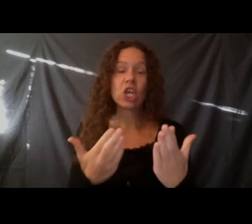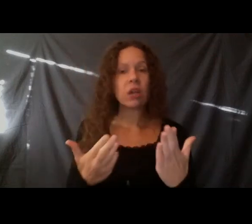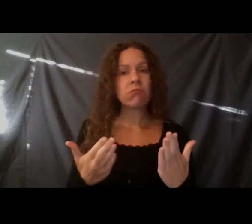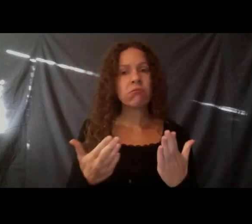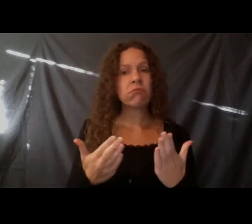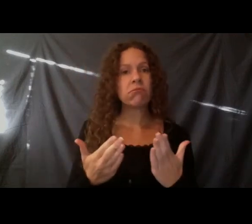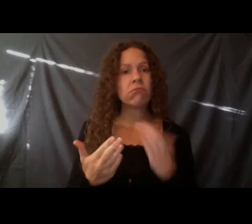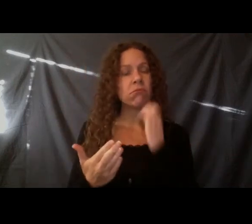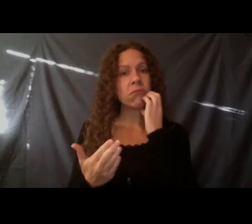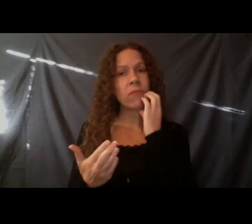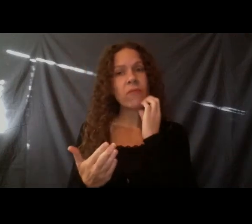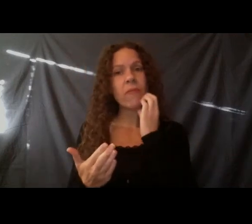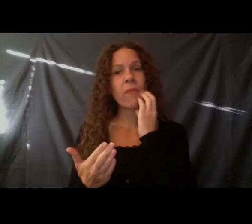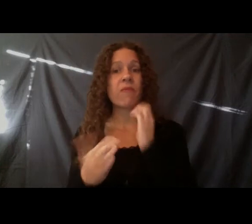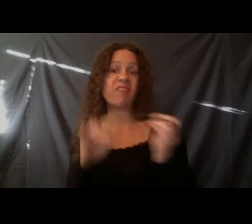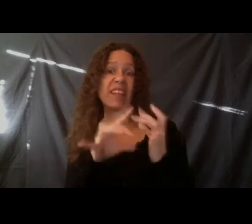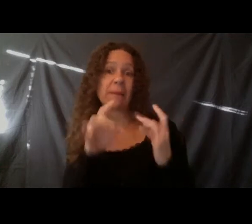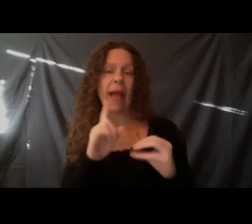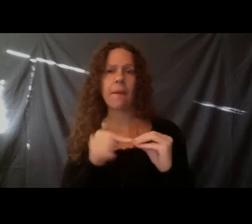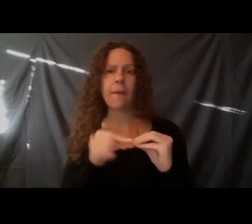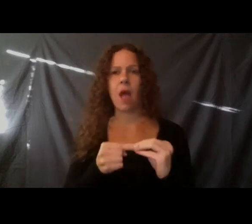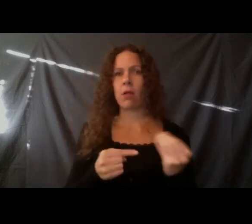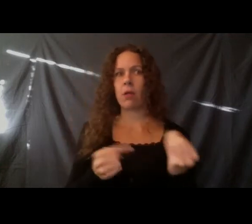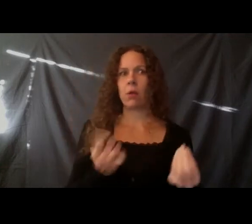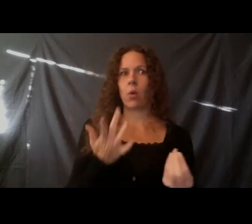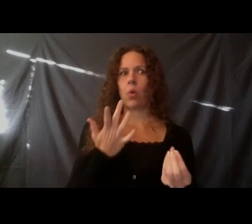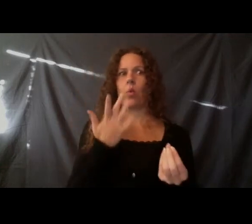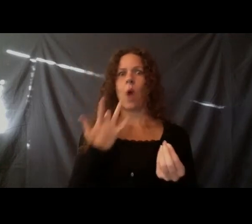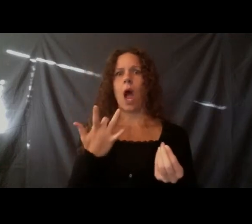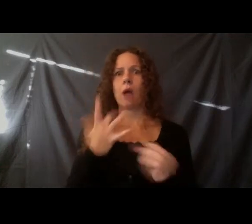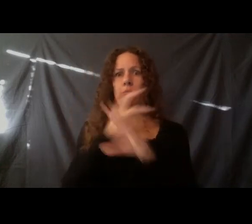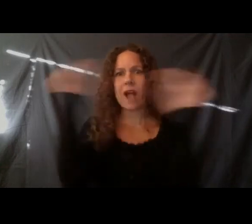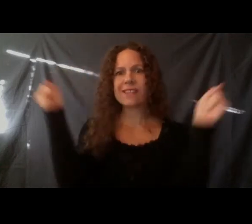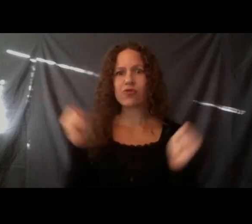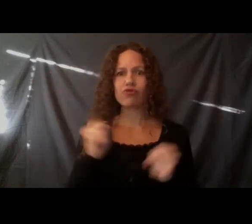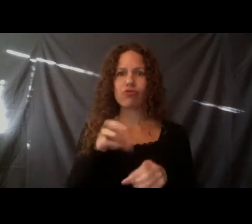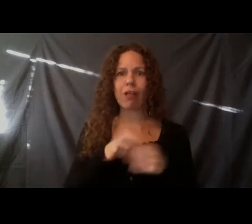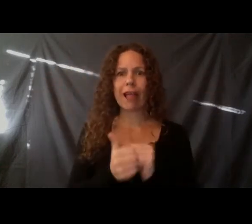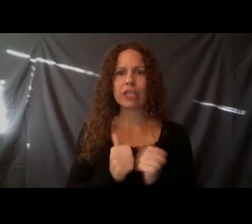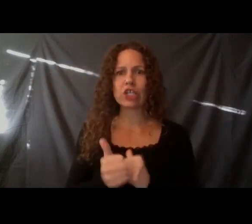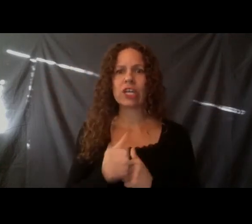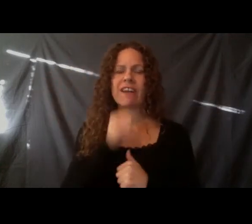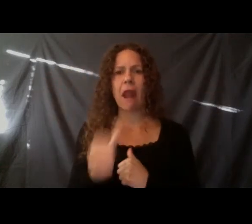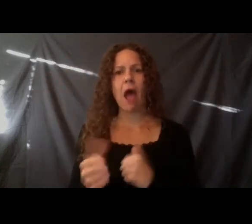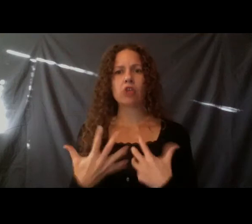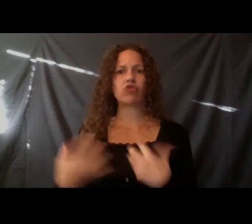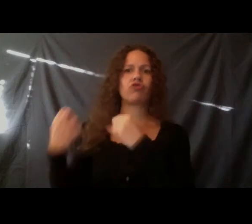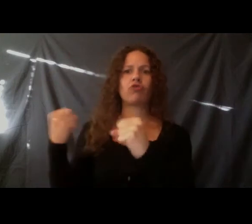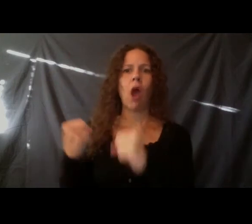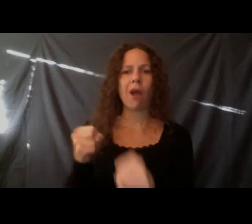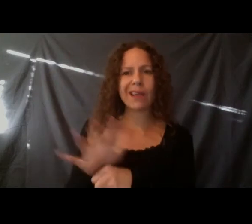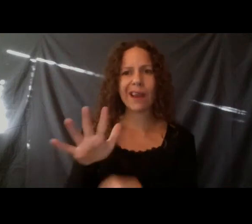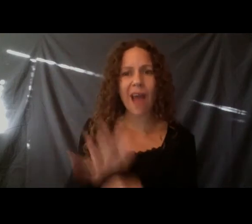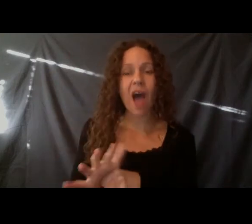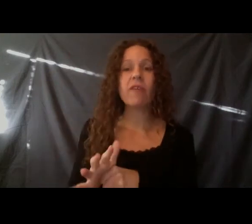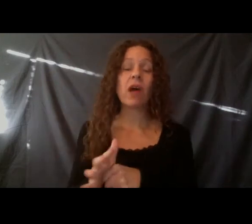criticisms about why the coattails of the presidential election weren't as strong as they needed to be, and things that are relevant for us